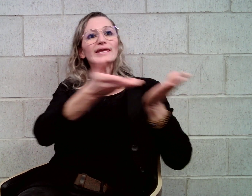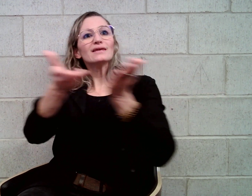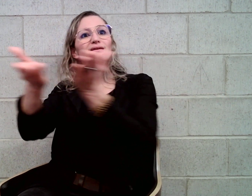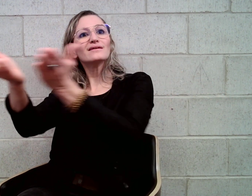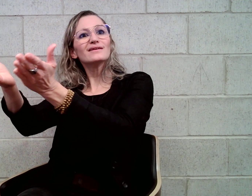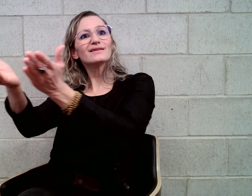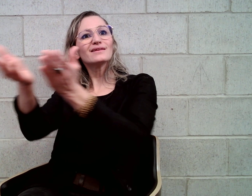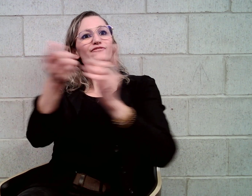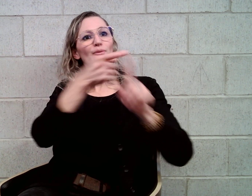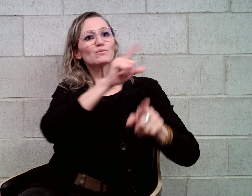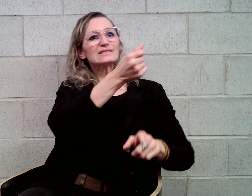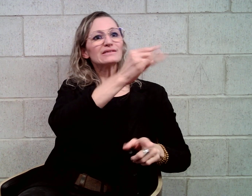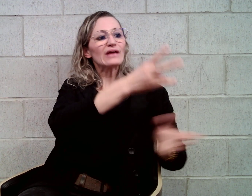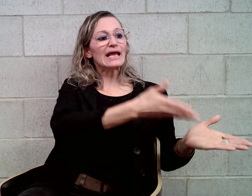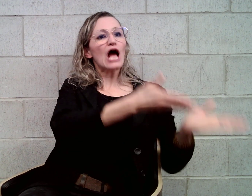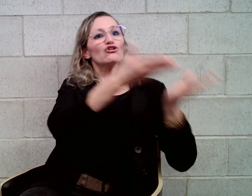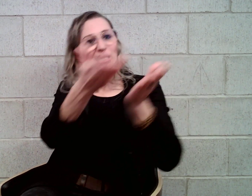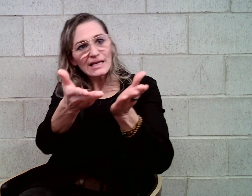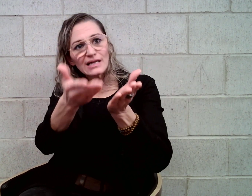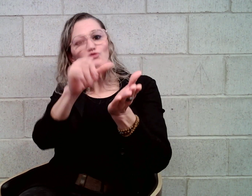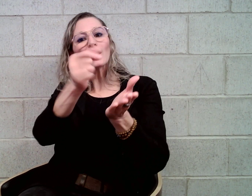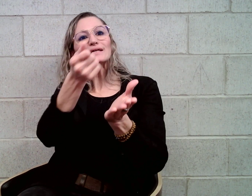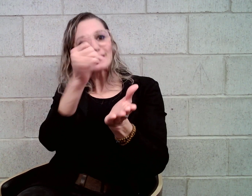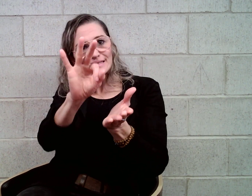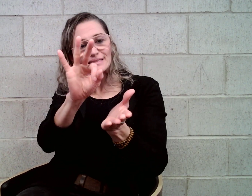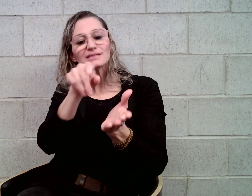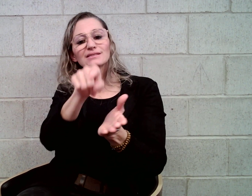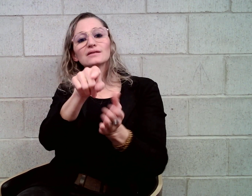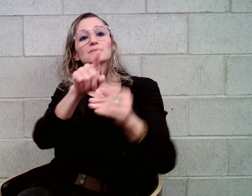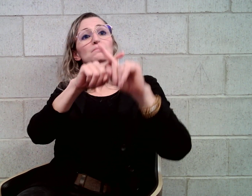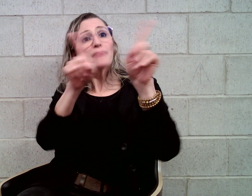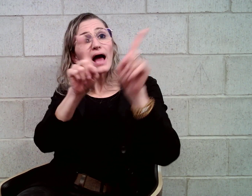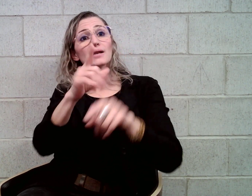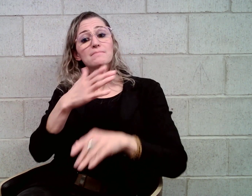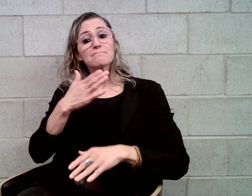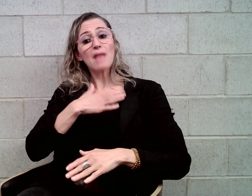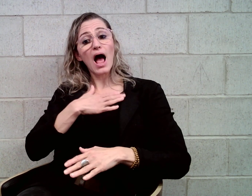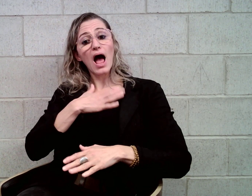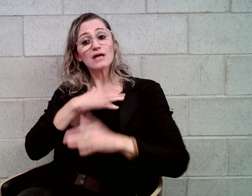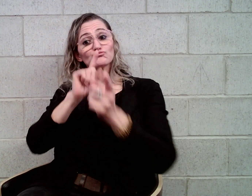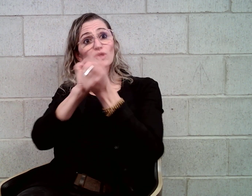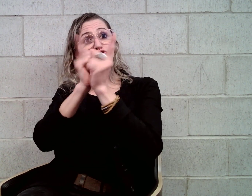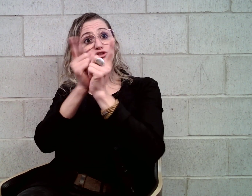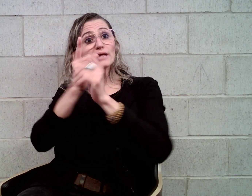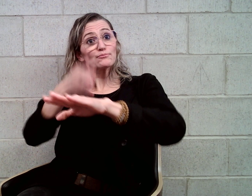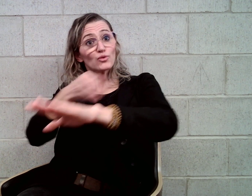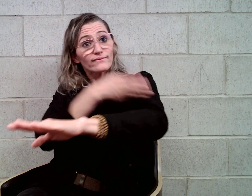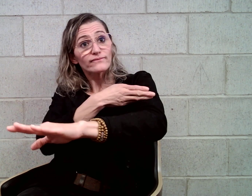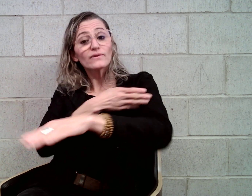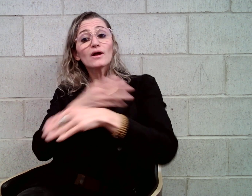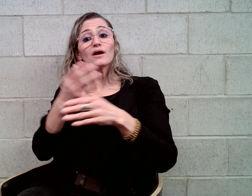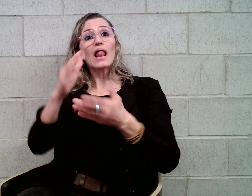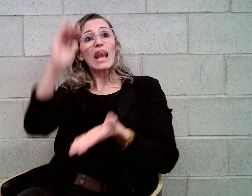subsequent productions. So some of those were carried over into the 2019. But in the 2019,